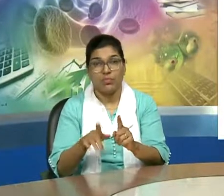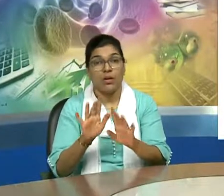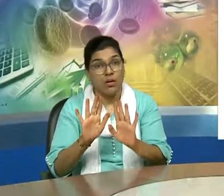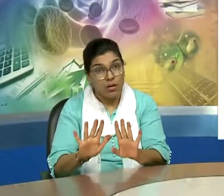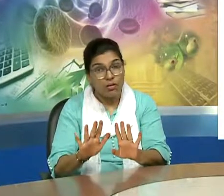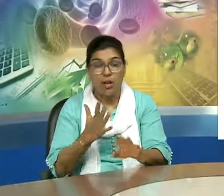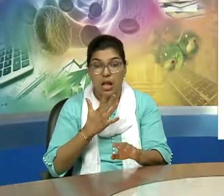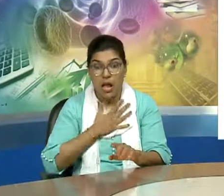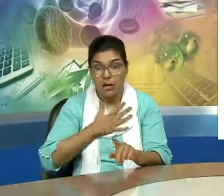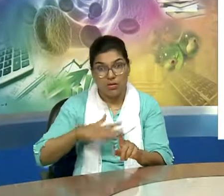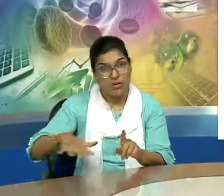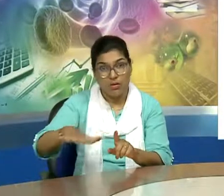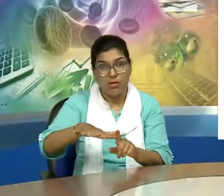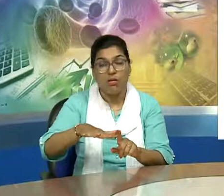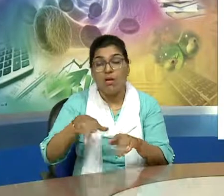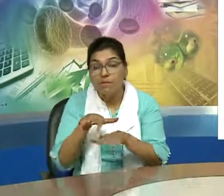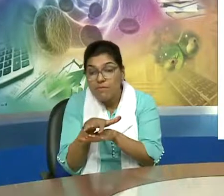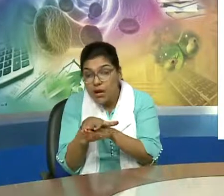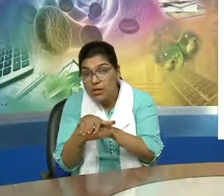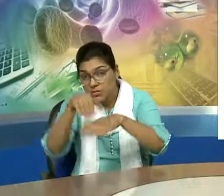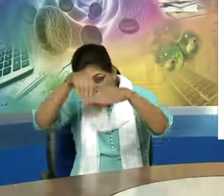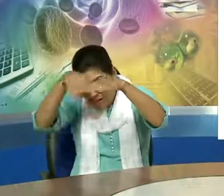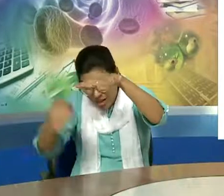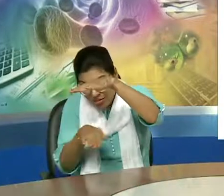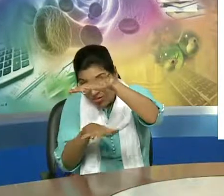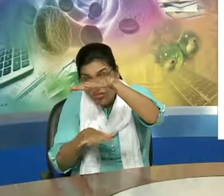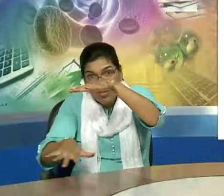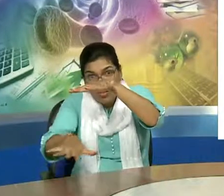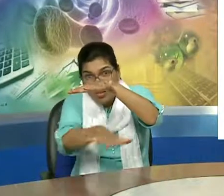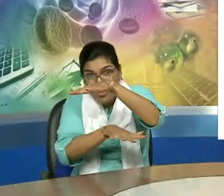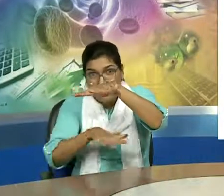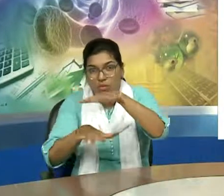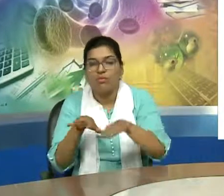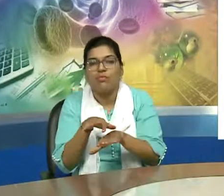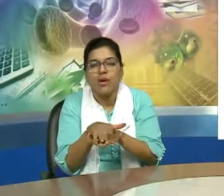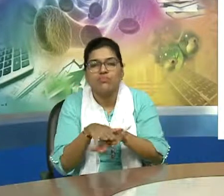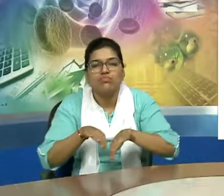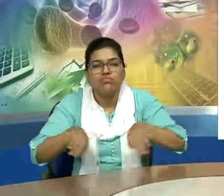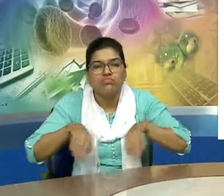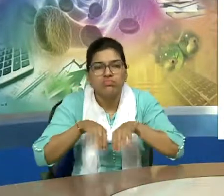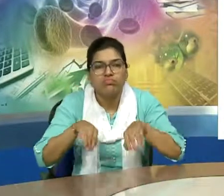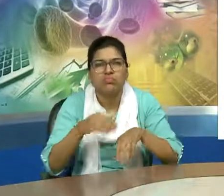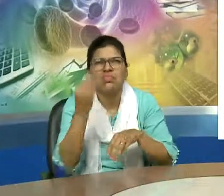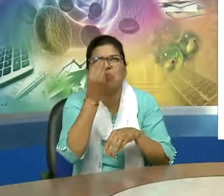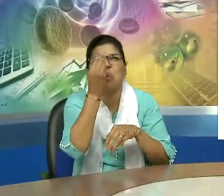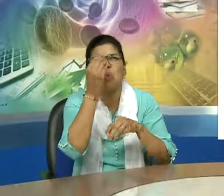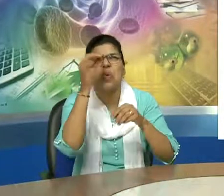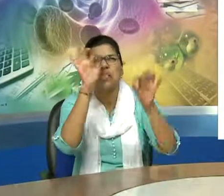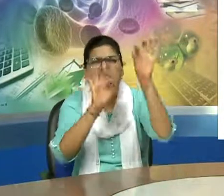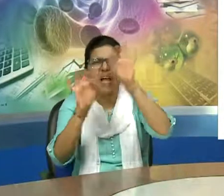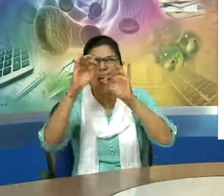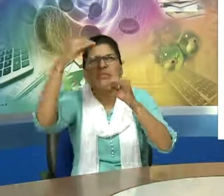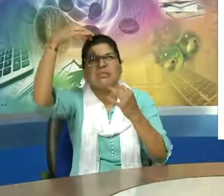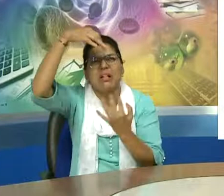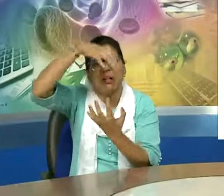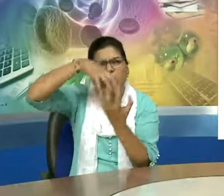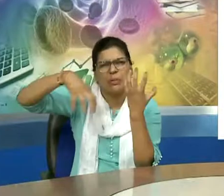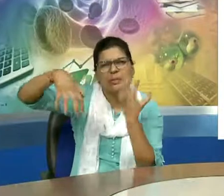And sometime, somehow or the other, when all those pesticides which